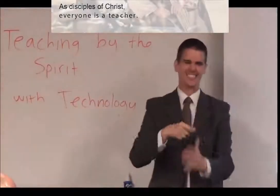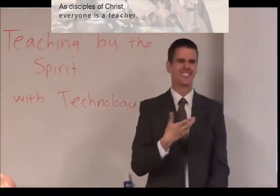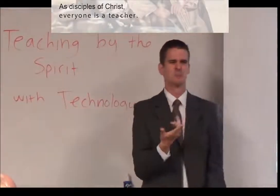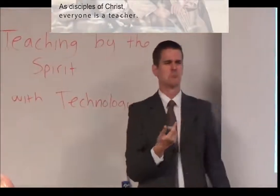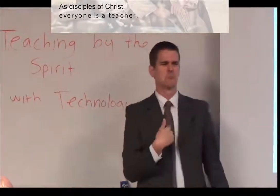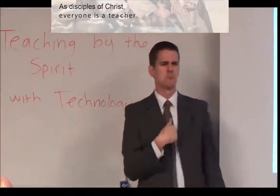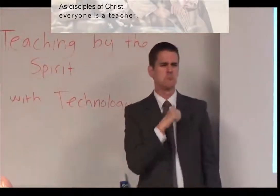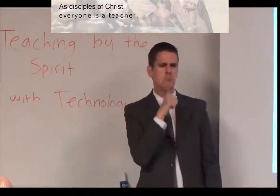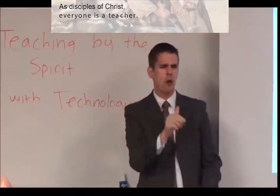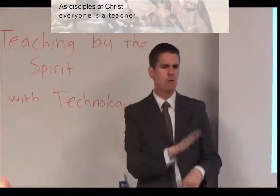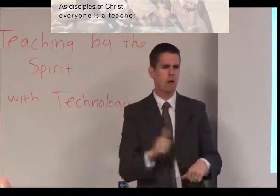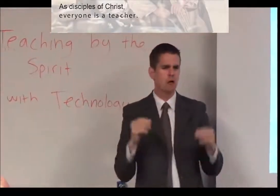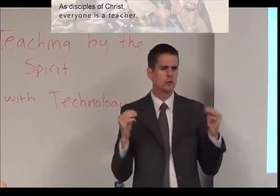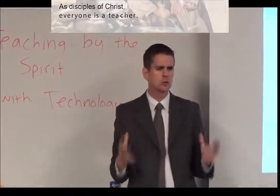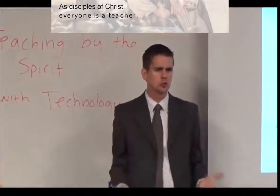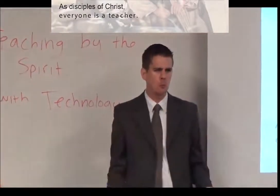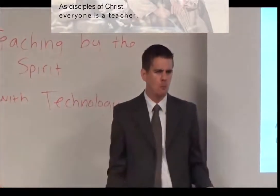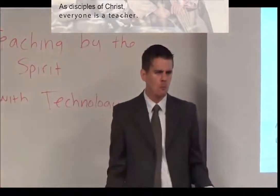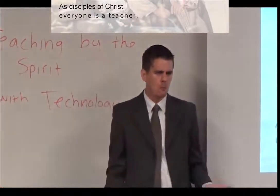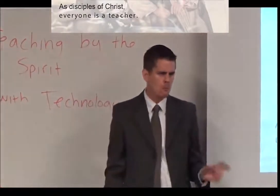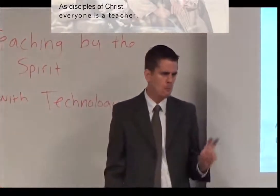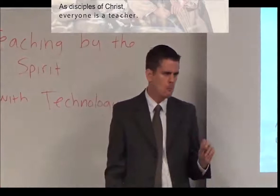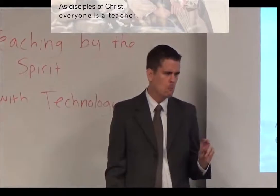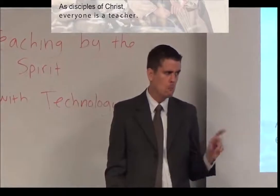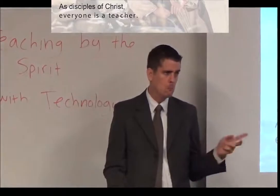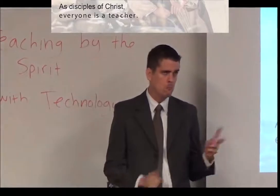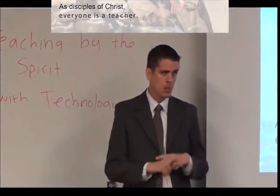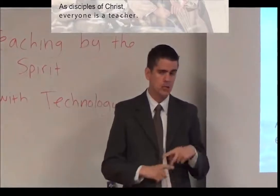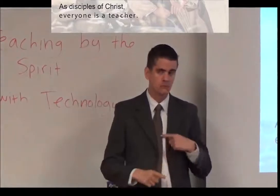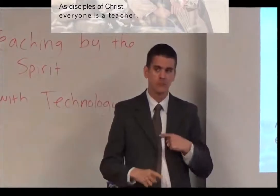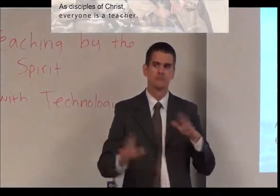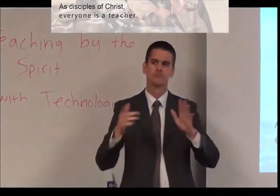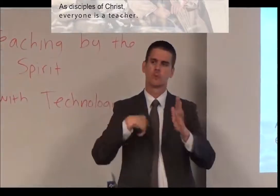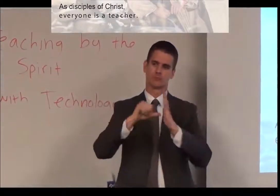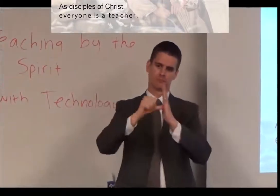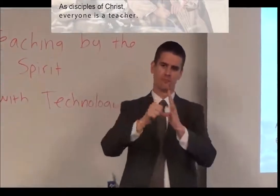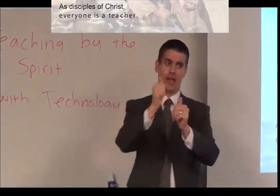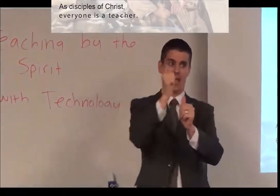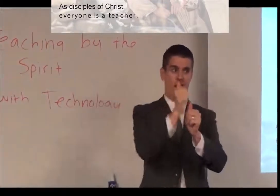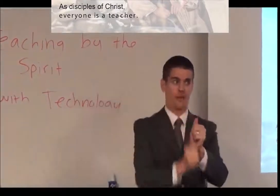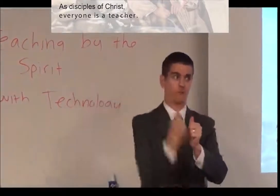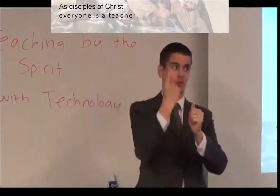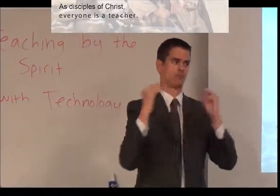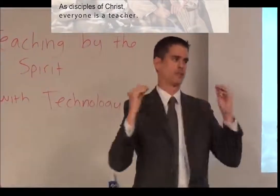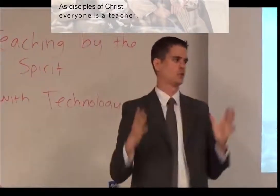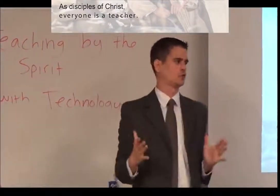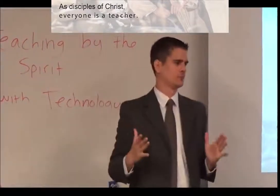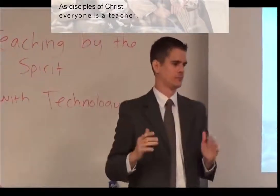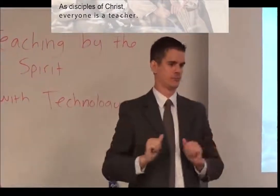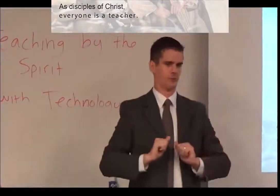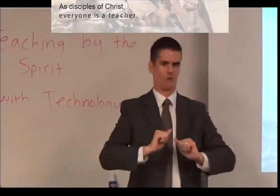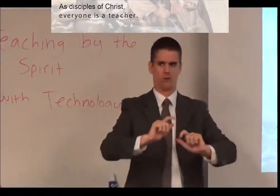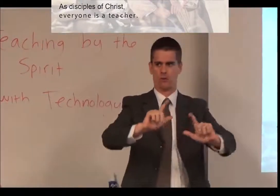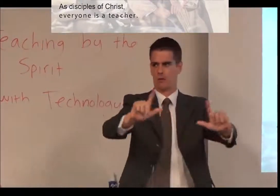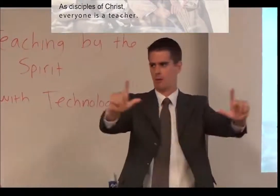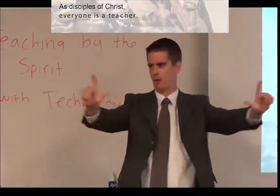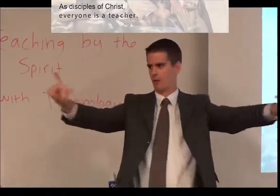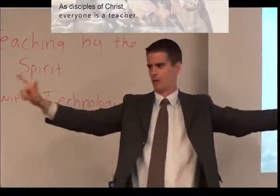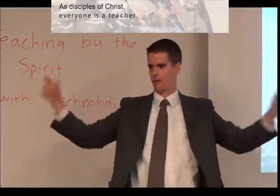It emphasizes again, I'm not called as a teacher. Actually, everyone is called as a teacher.